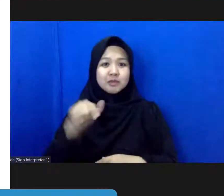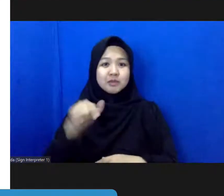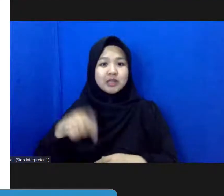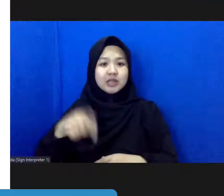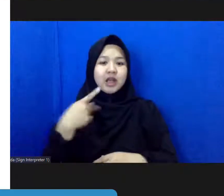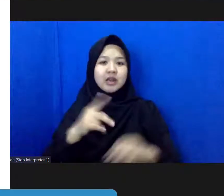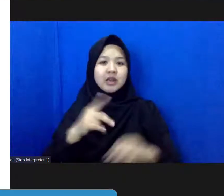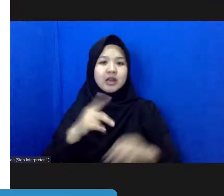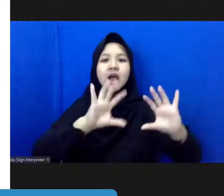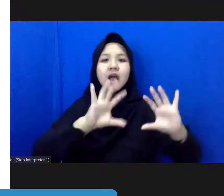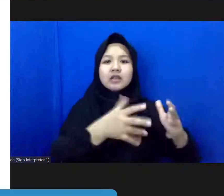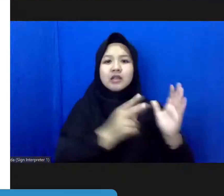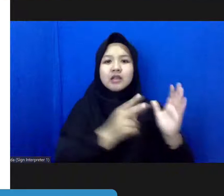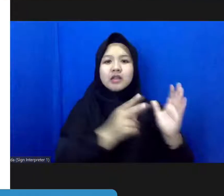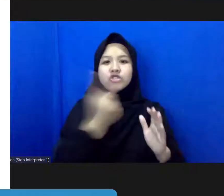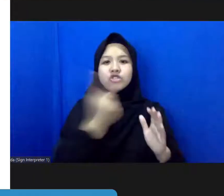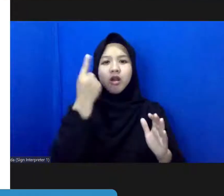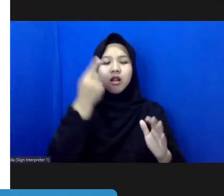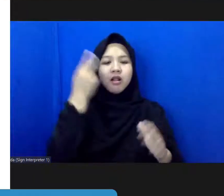cluster for